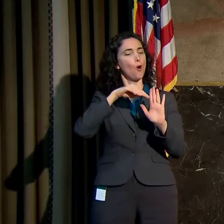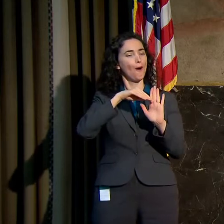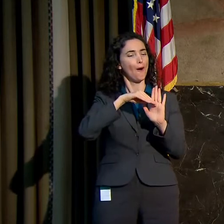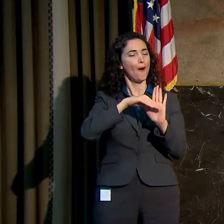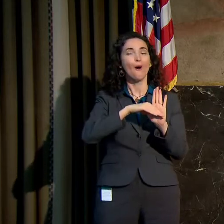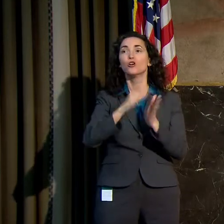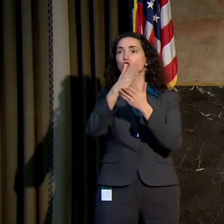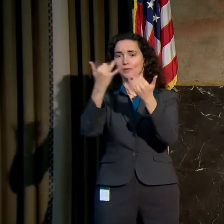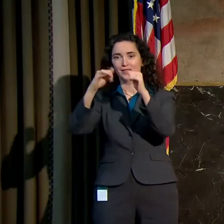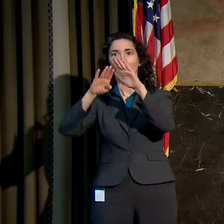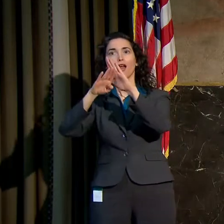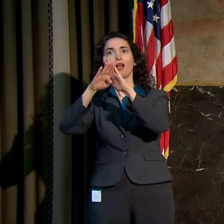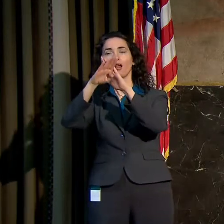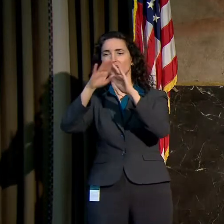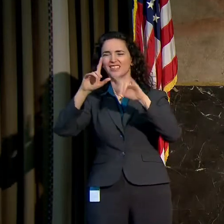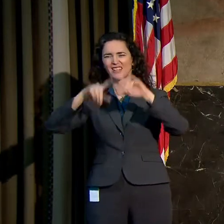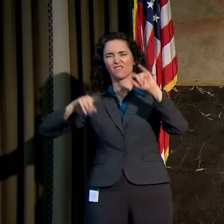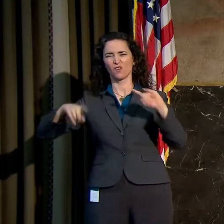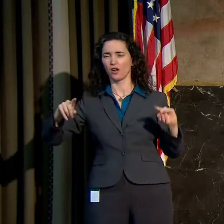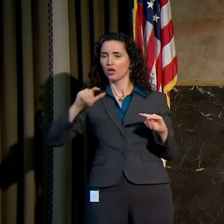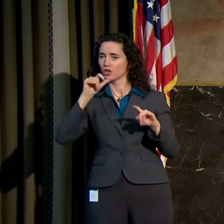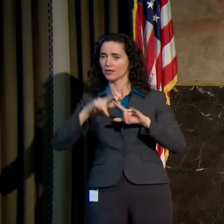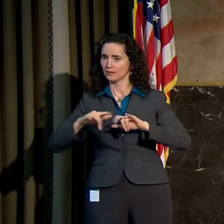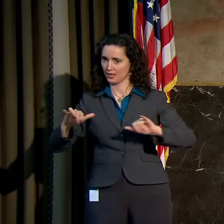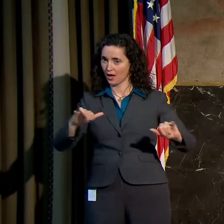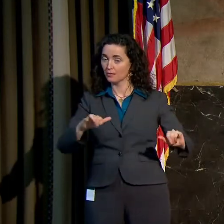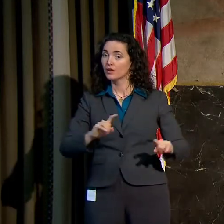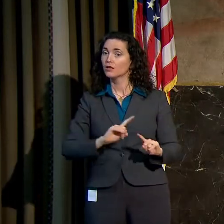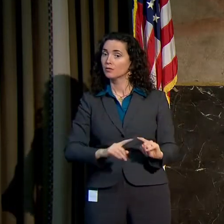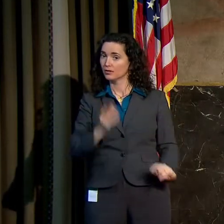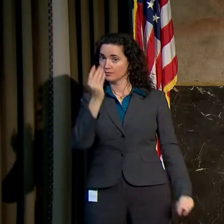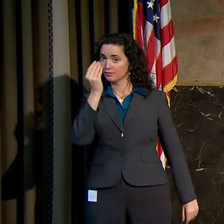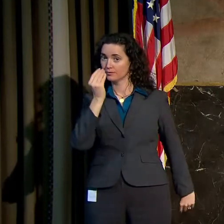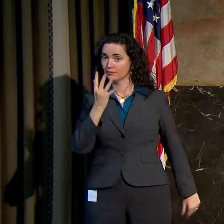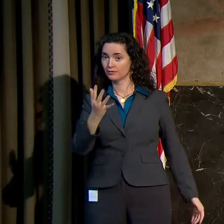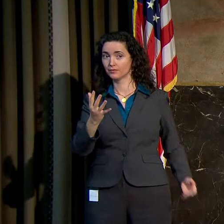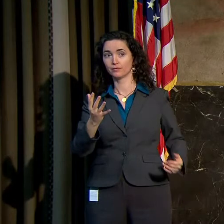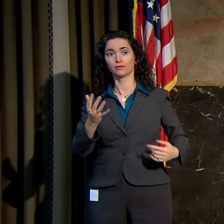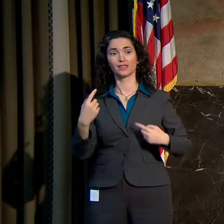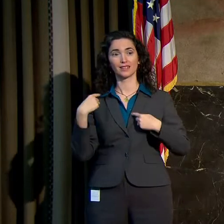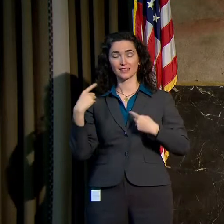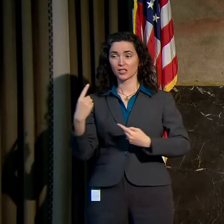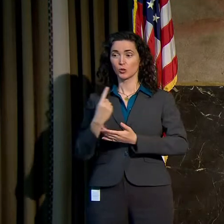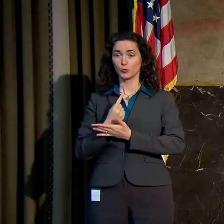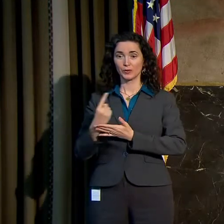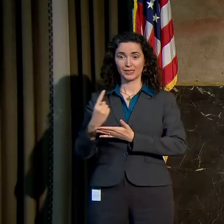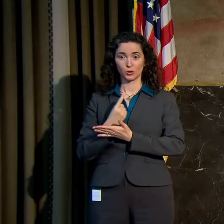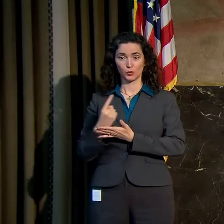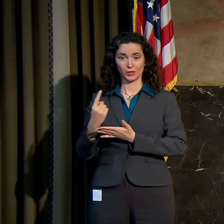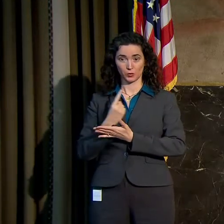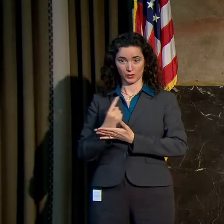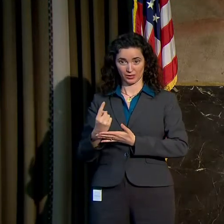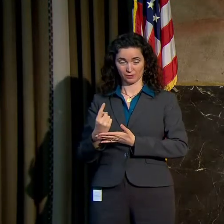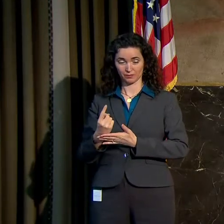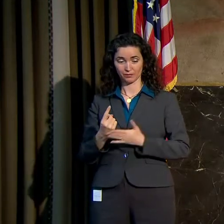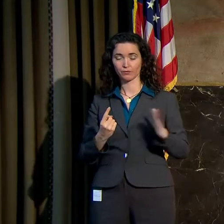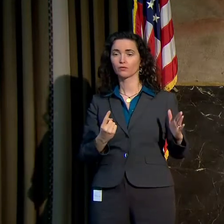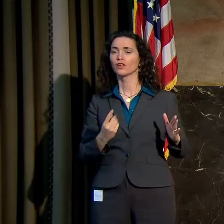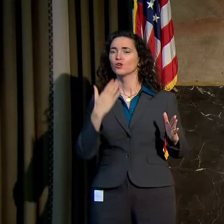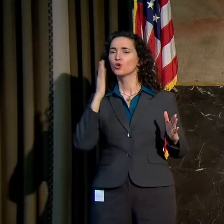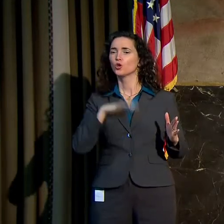ascending. But what I can also tell you is that for several weeks, our baseline numbers on